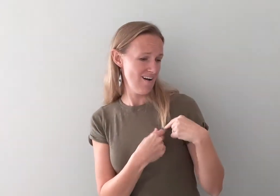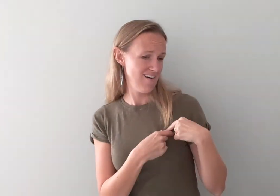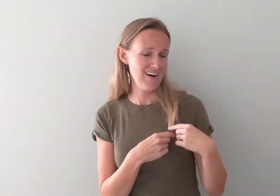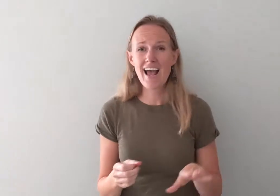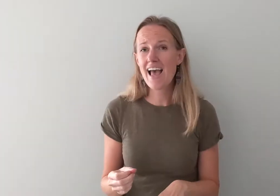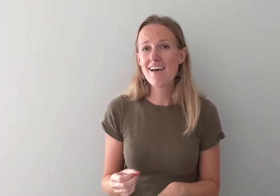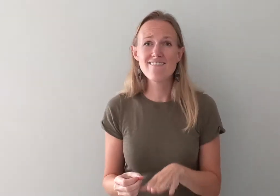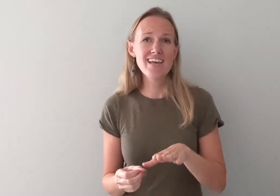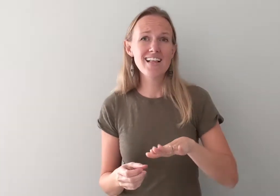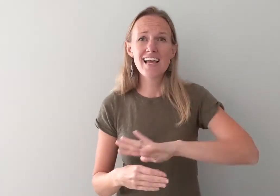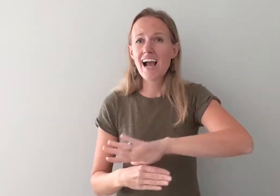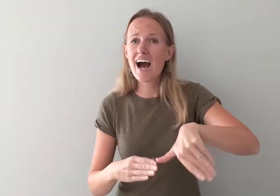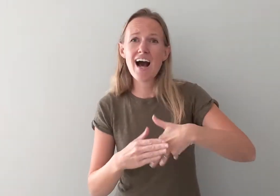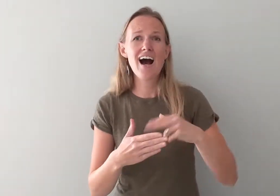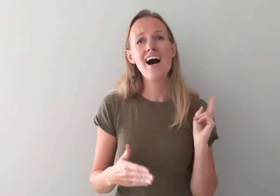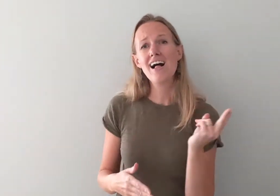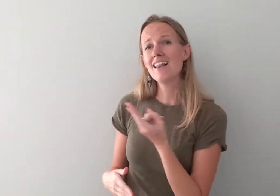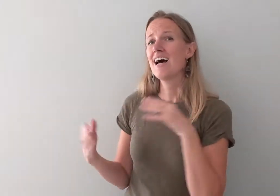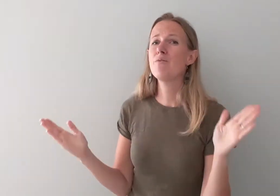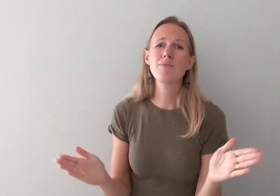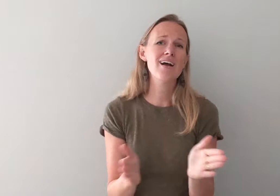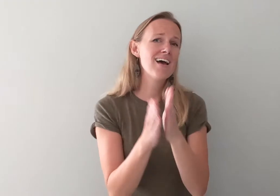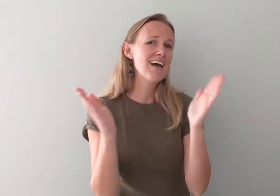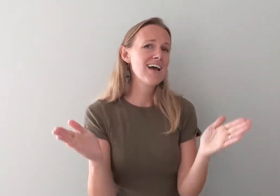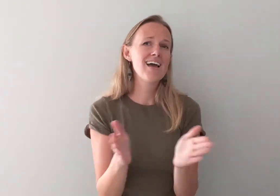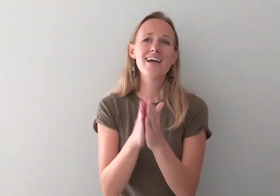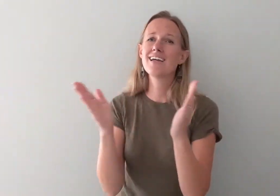heart, filling every part of our